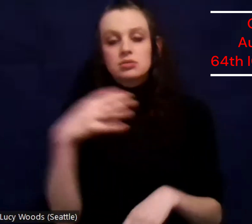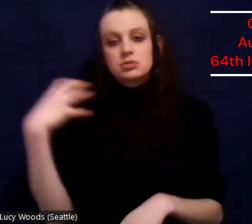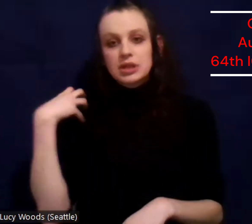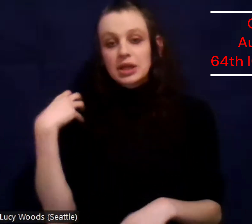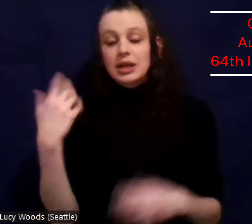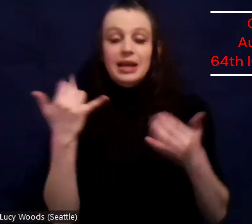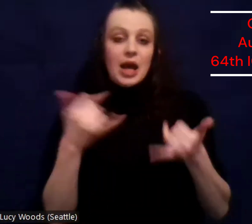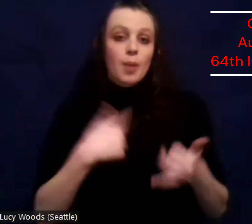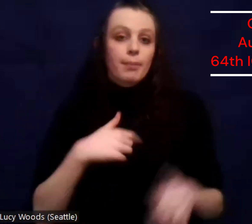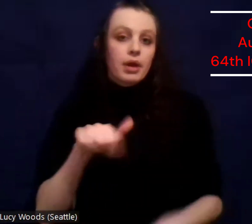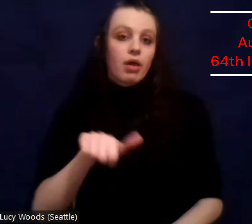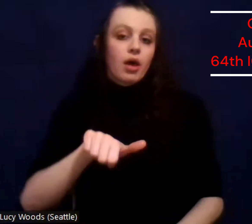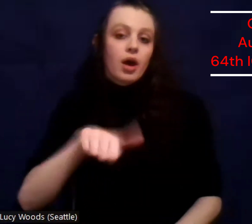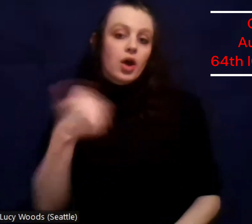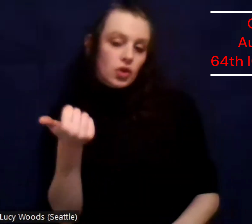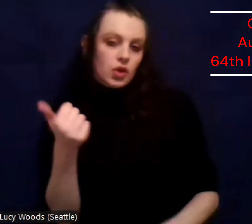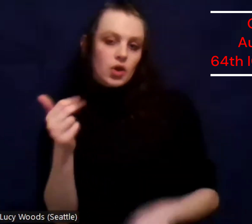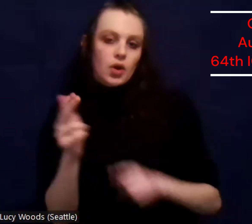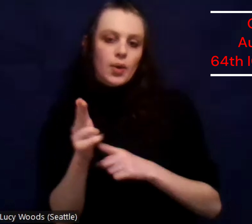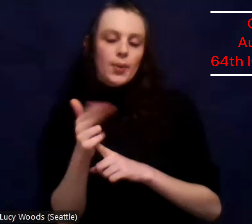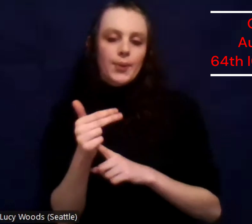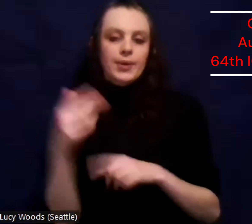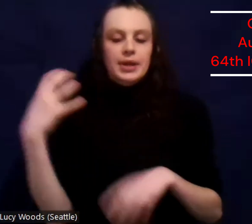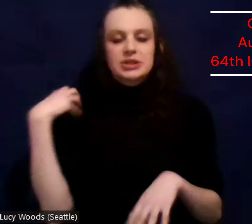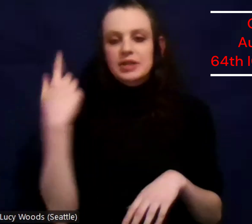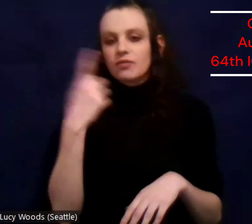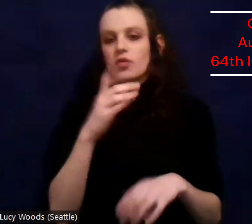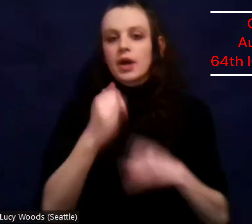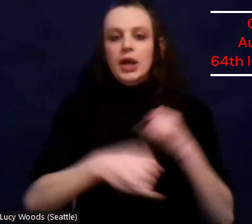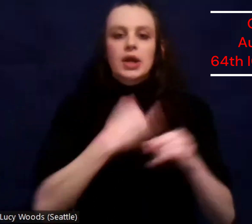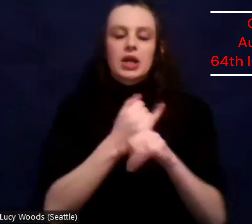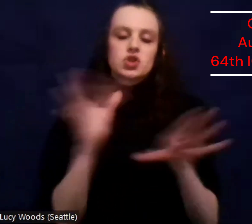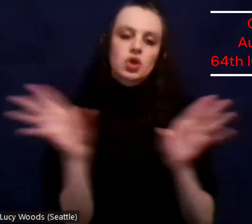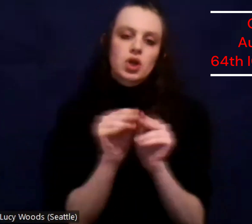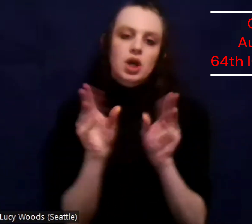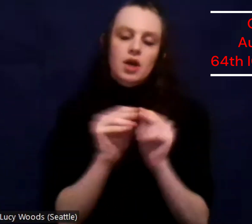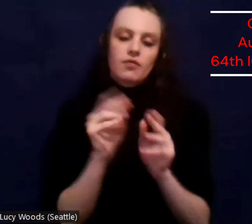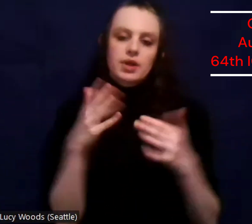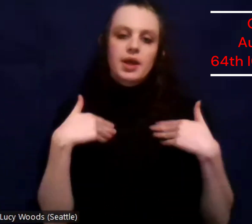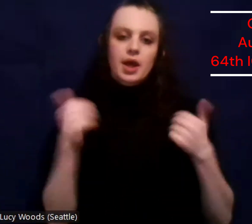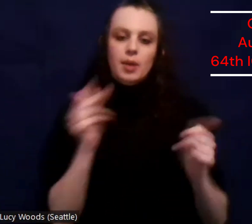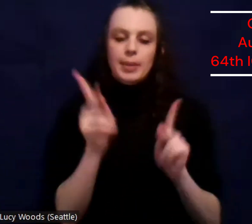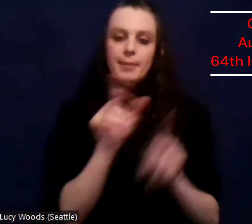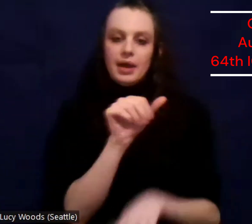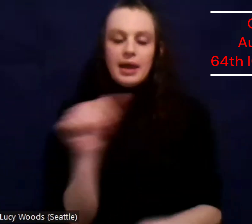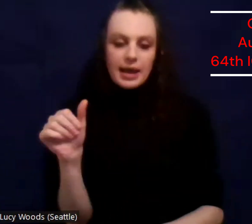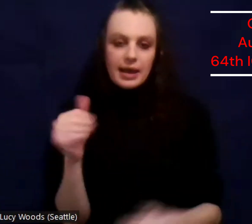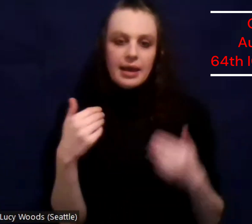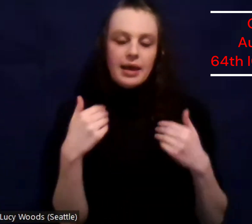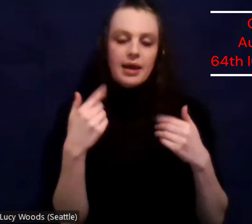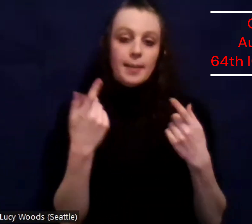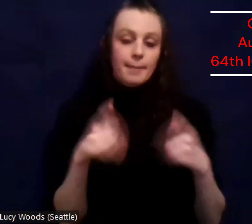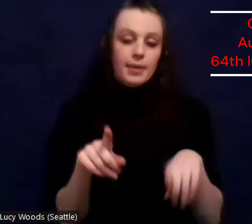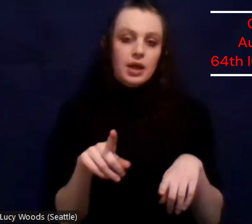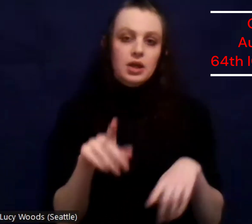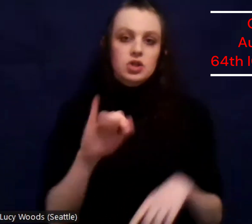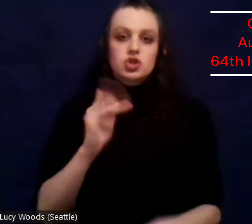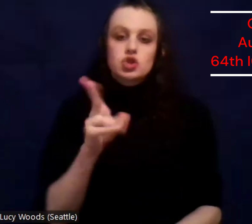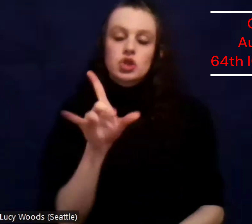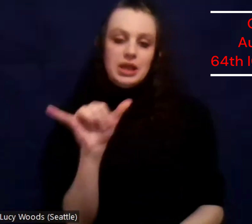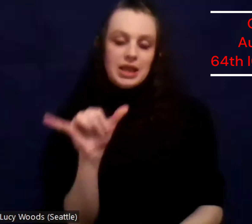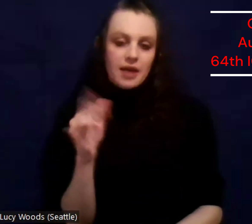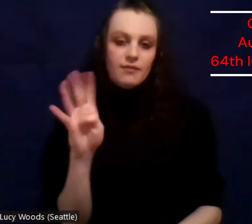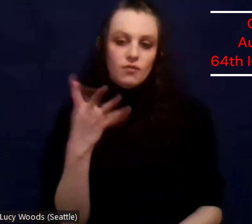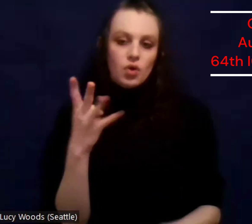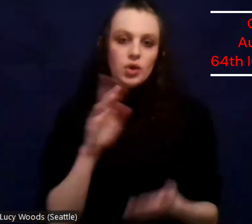chair for the International Conference of Young People in AA that's happening in August, July 4th weekend. Plug for ICYPAA for you